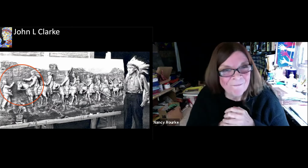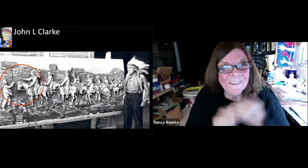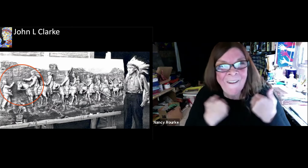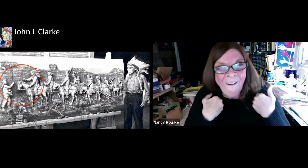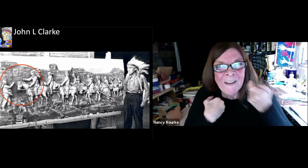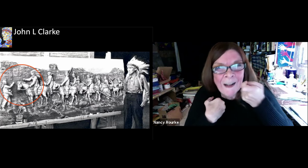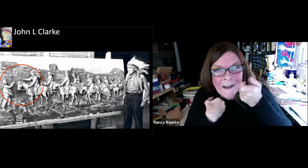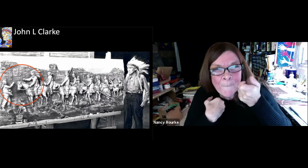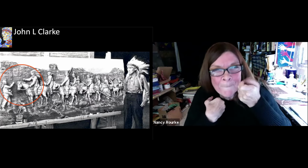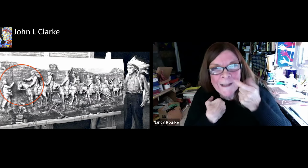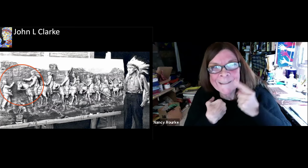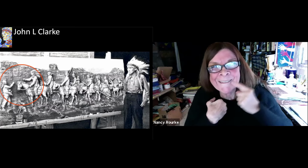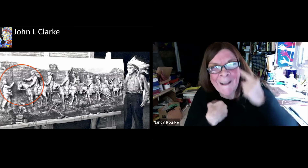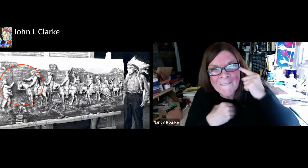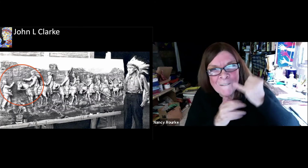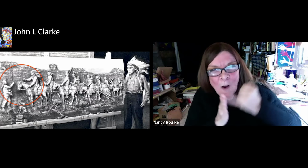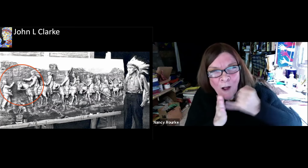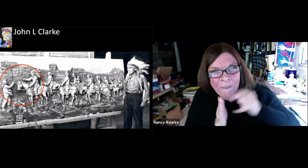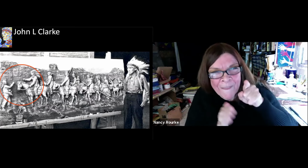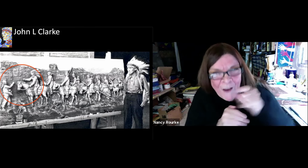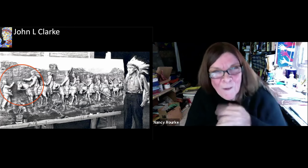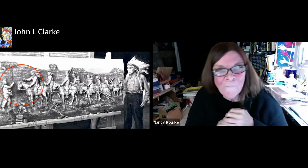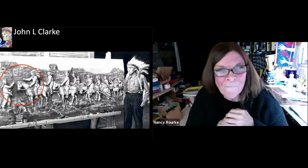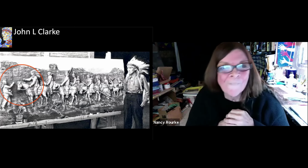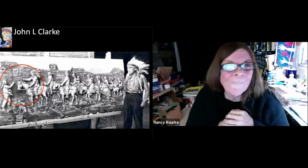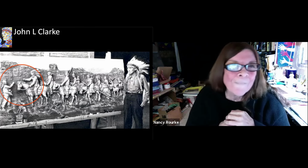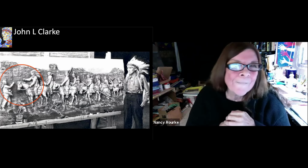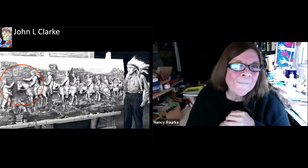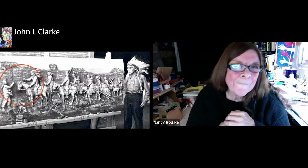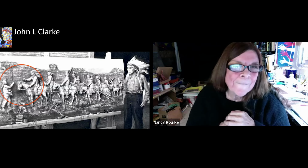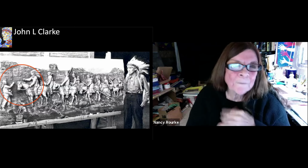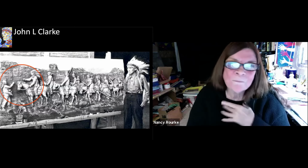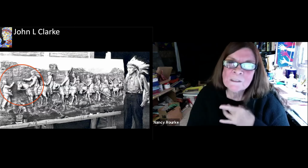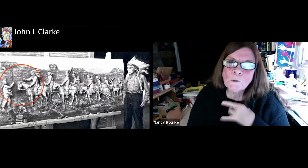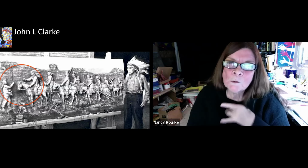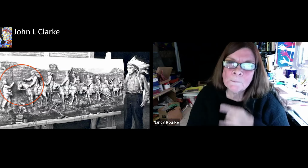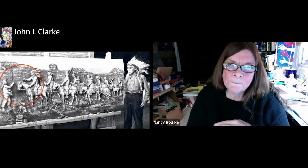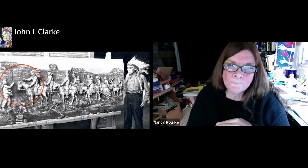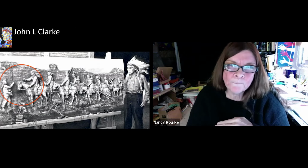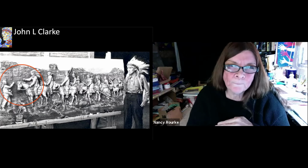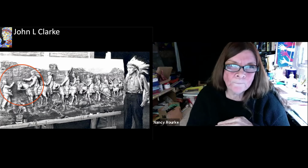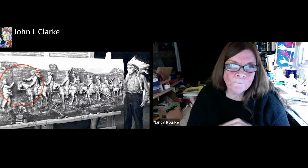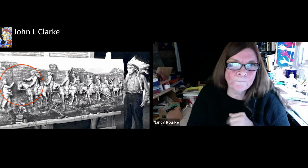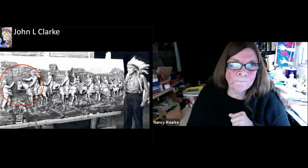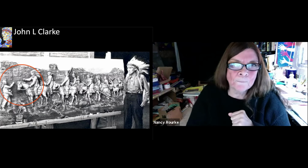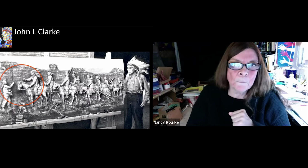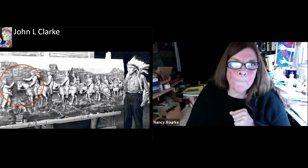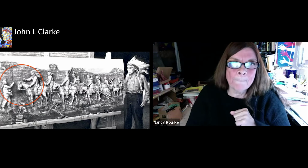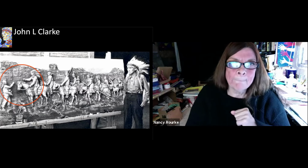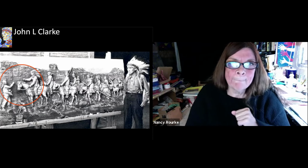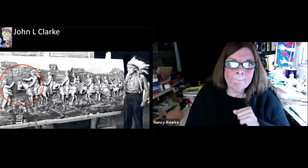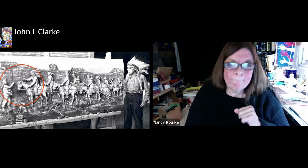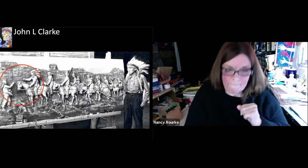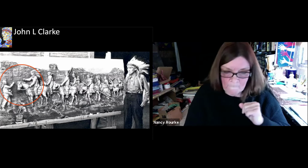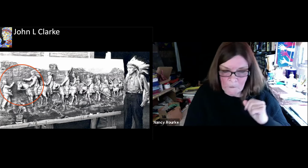That is possibly sign language. That we're seeing there. There is a little bit of deaf art. Going on in that carving.